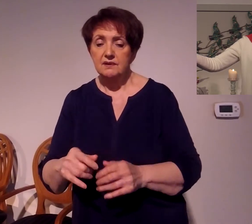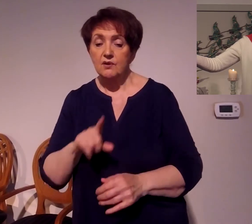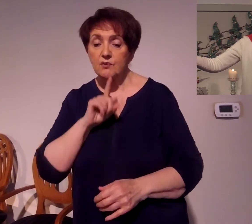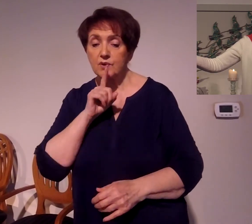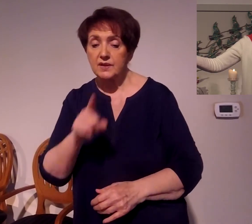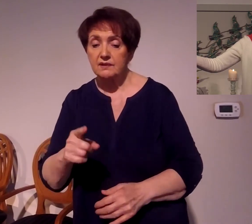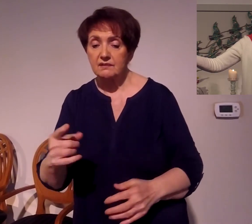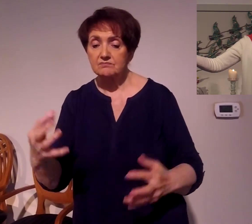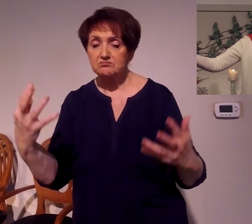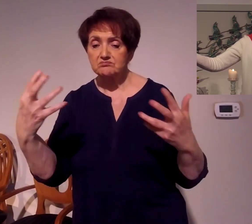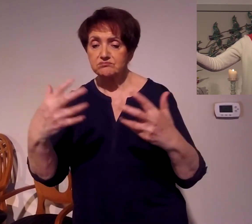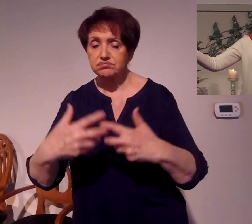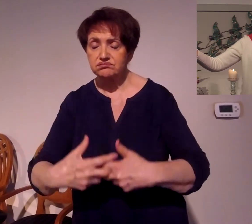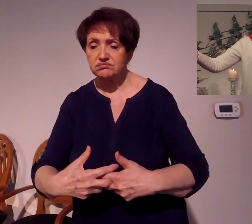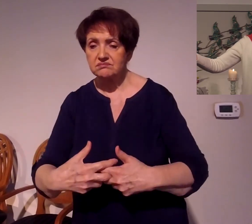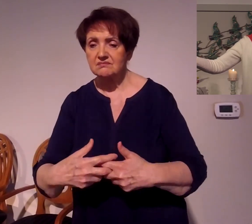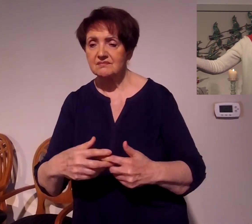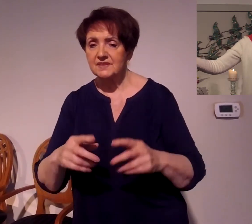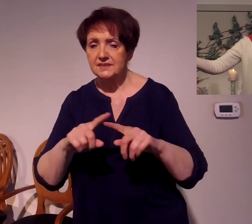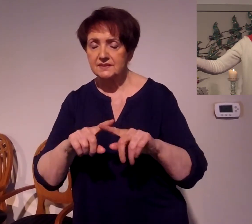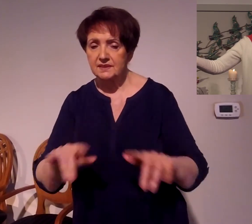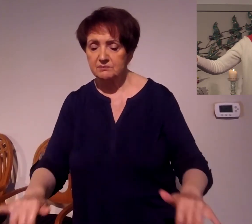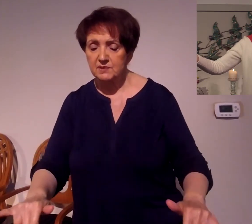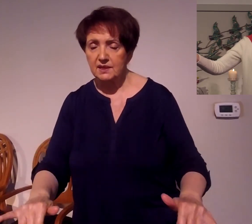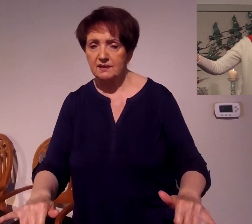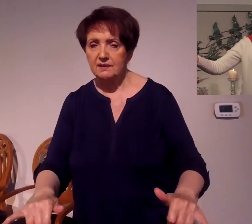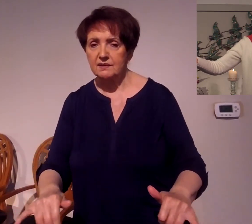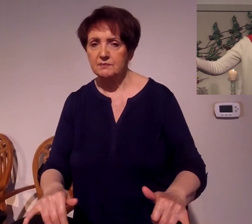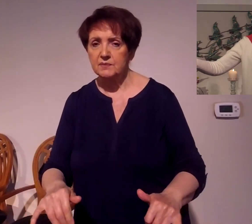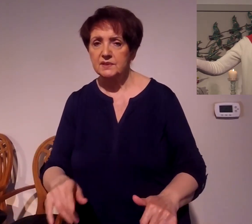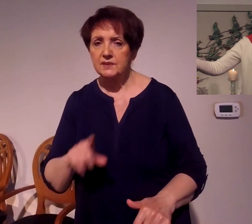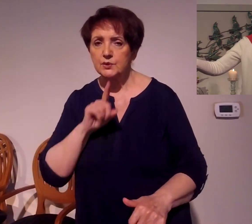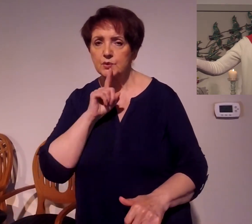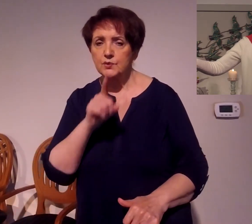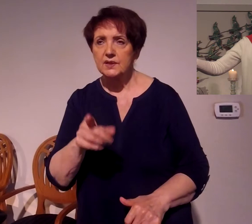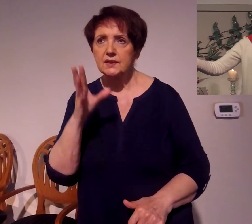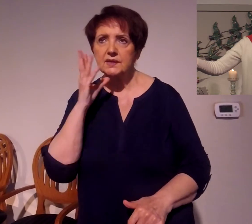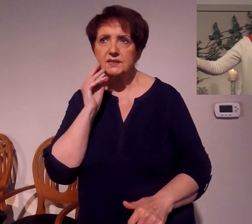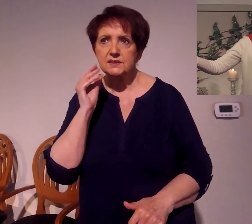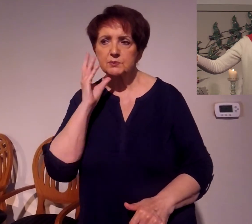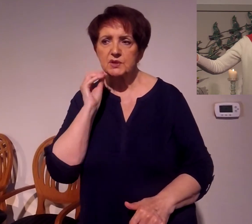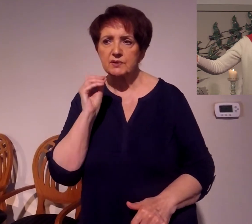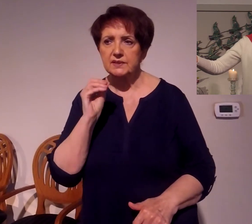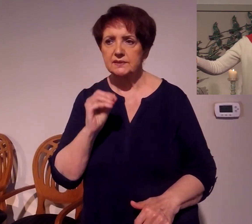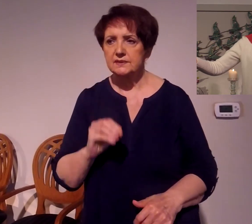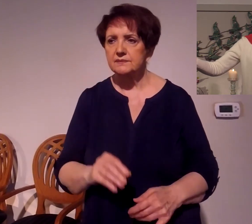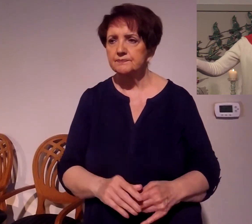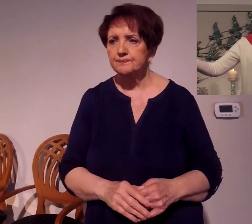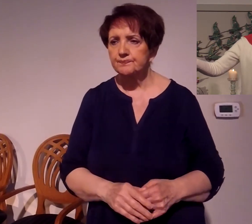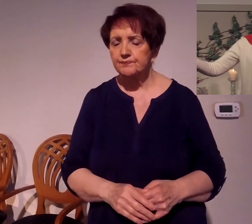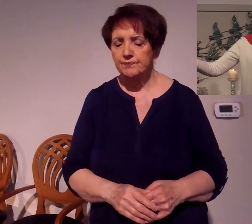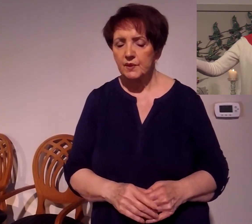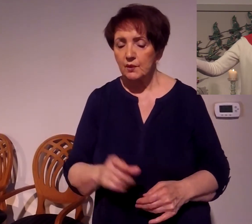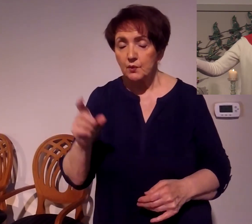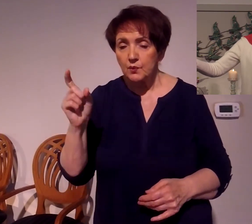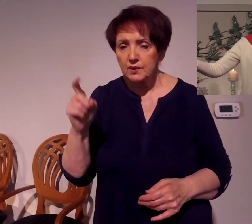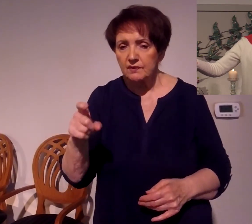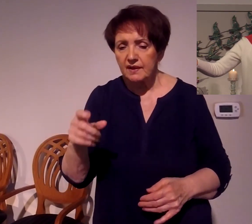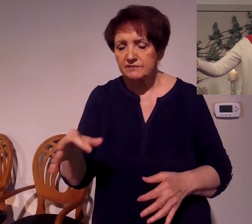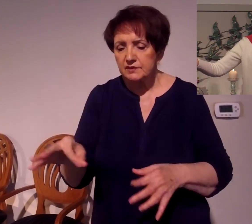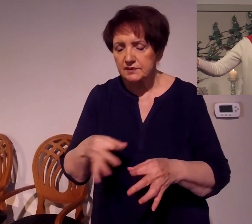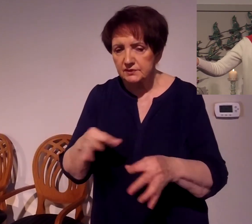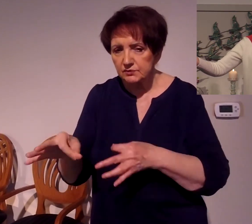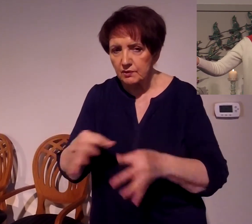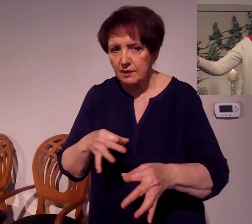a lived, felt experience. You no longer have to try to describe it or